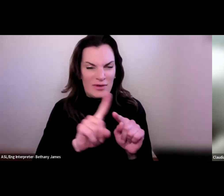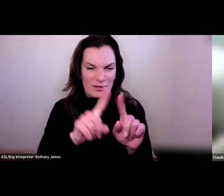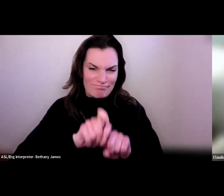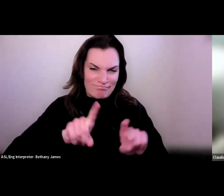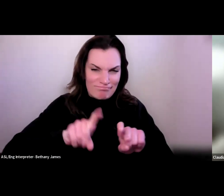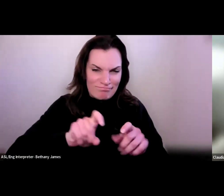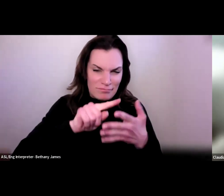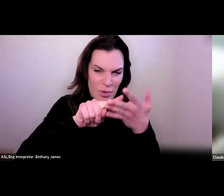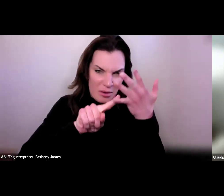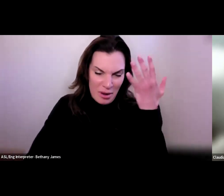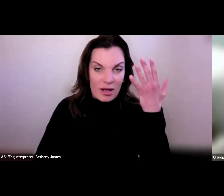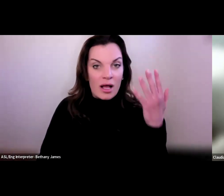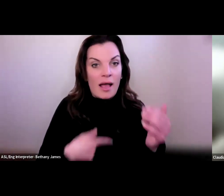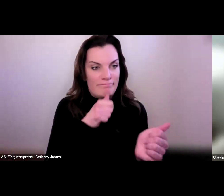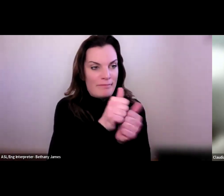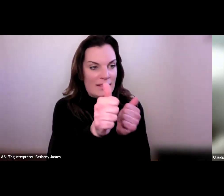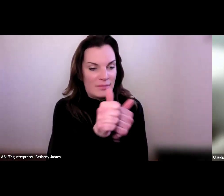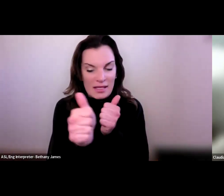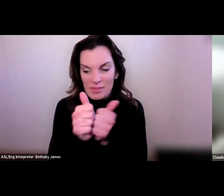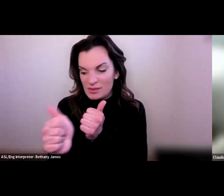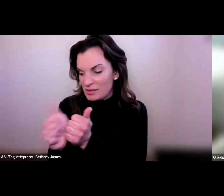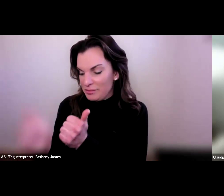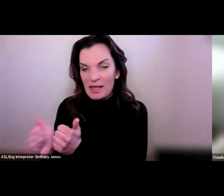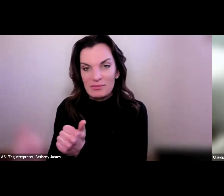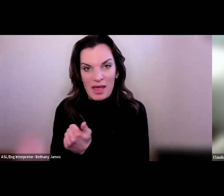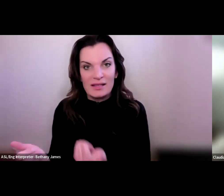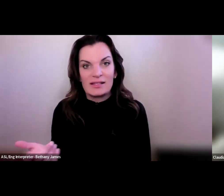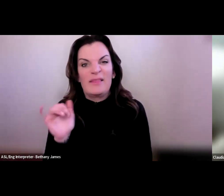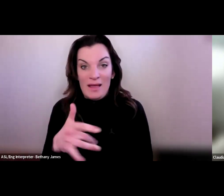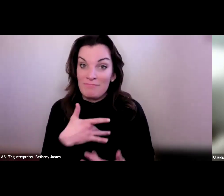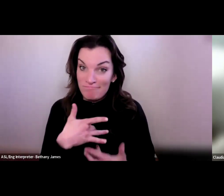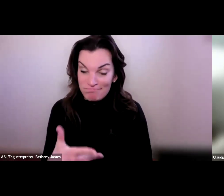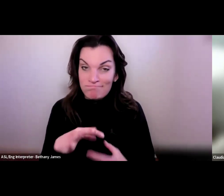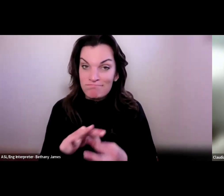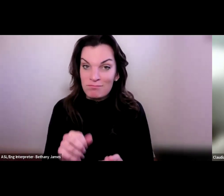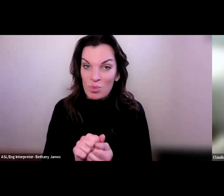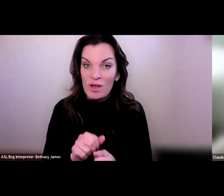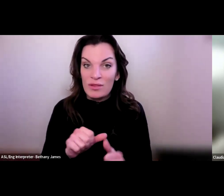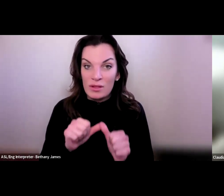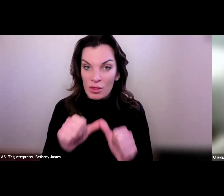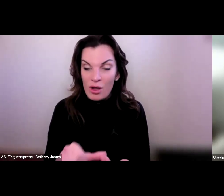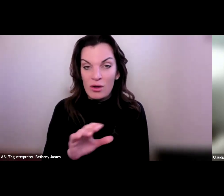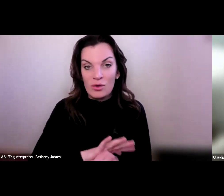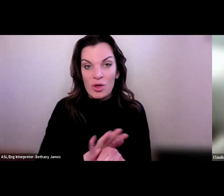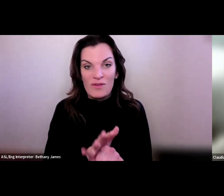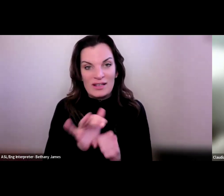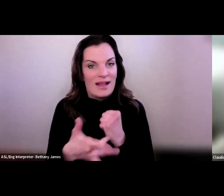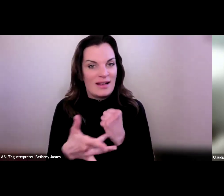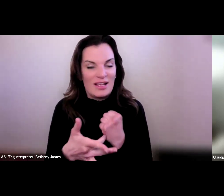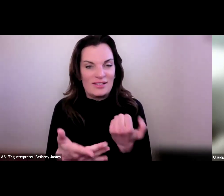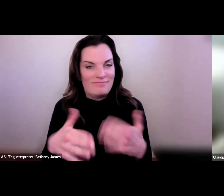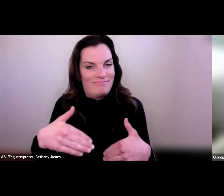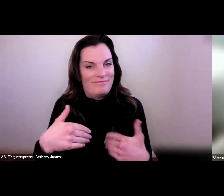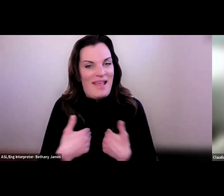And I'm able to pass all of these tests. And that's another thing that's very common to long COVID patients. Like, the technology just doesn't quite exist